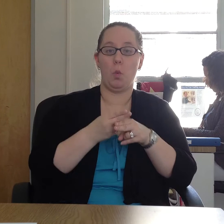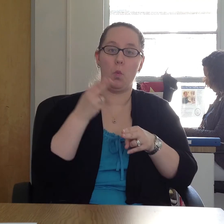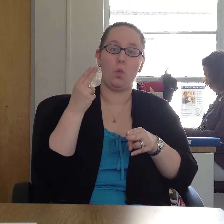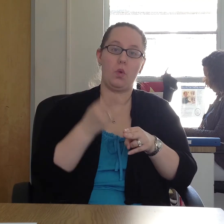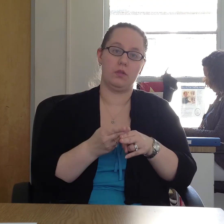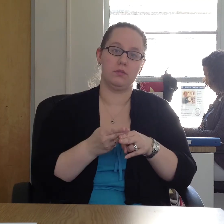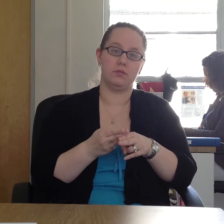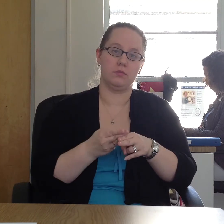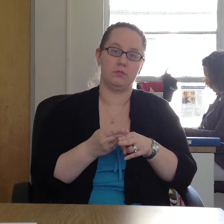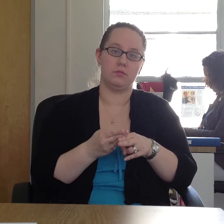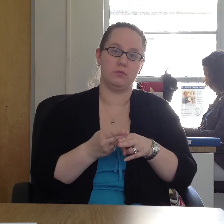aerobes,